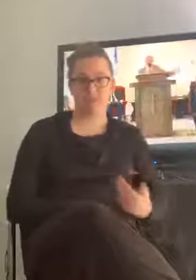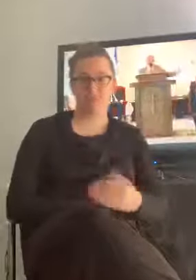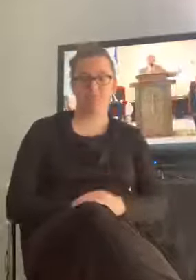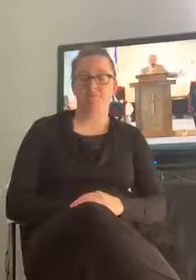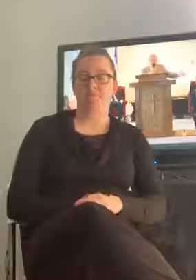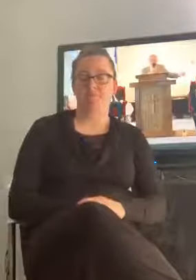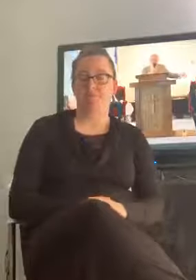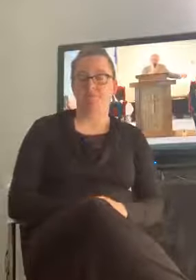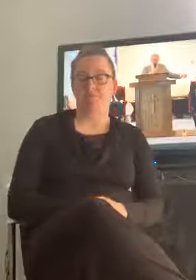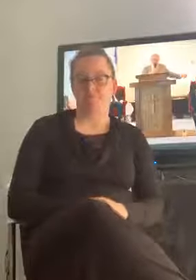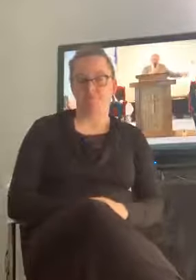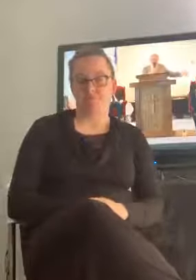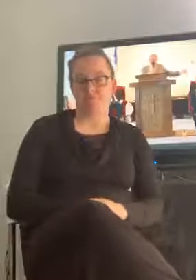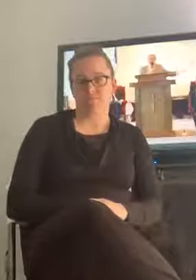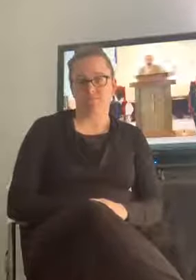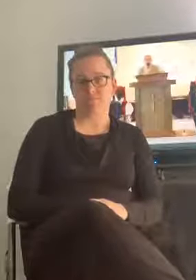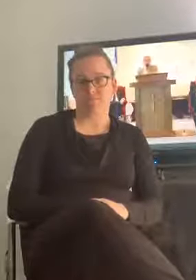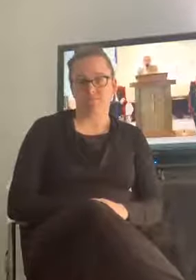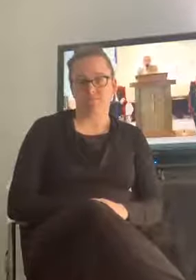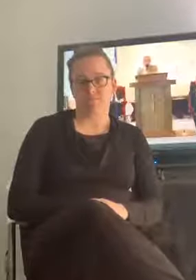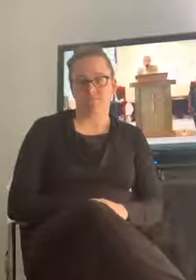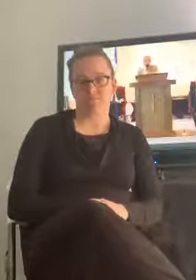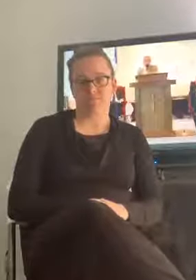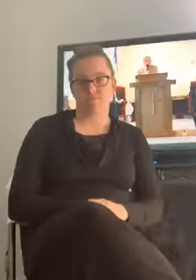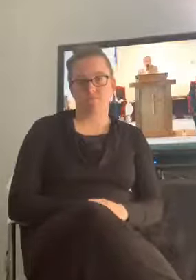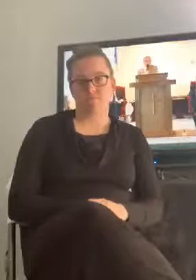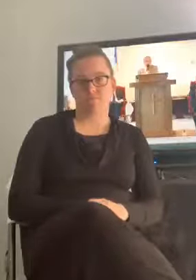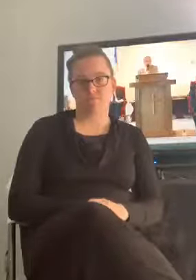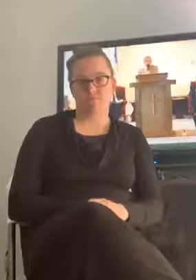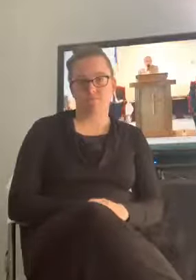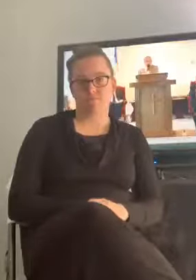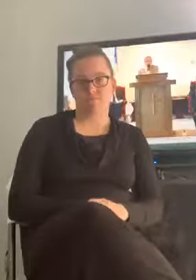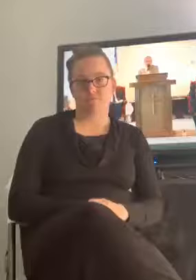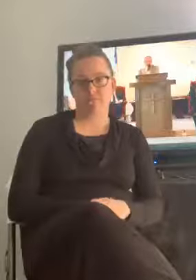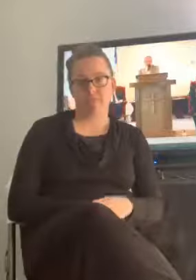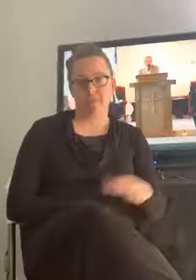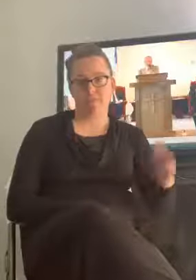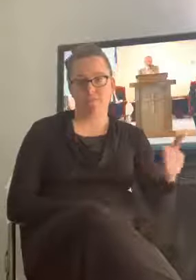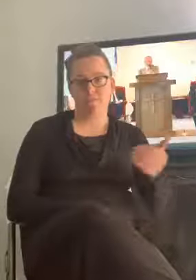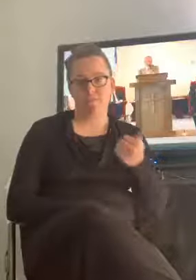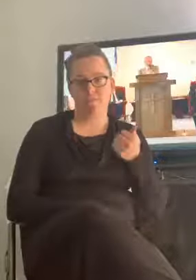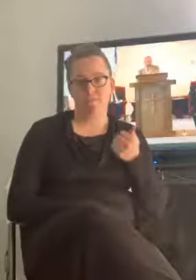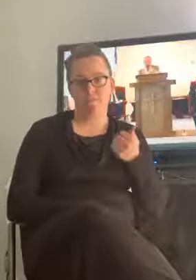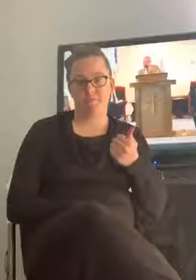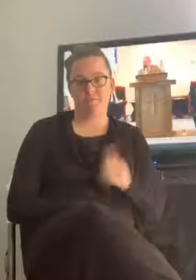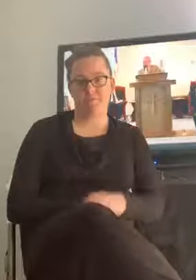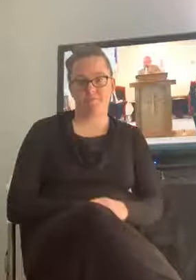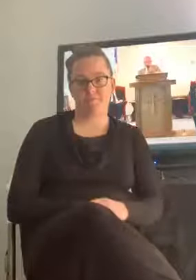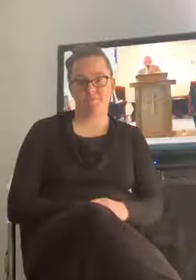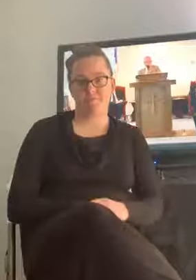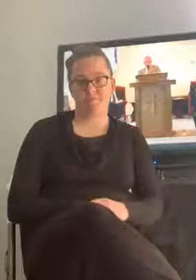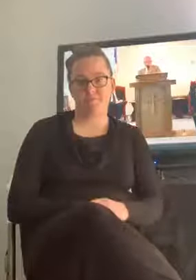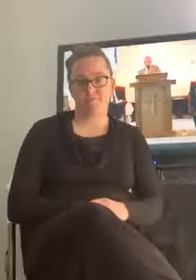and grabbed me and pulled me to the ladder. All right.